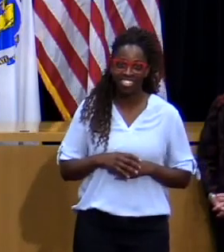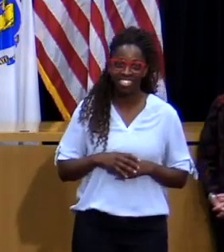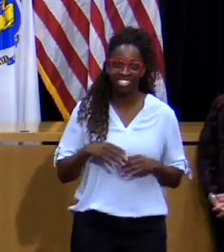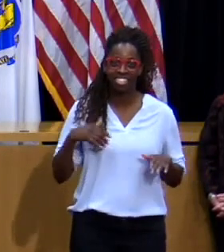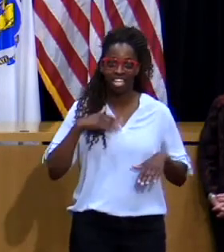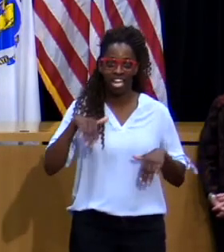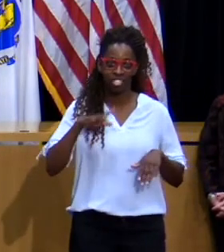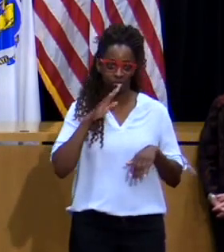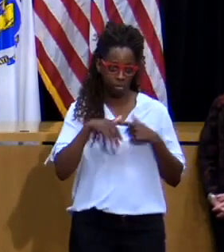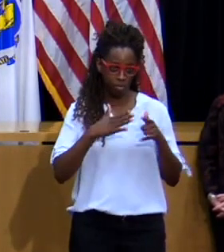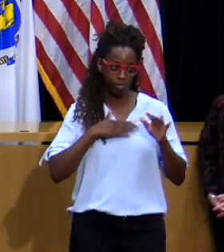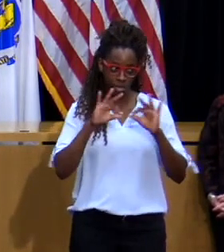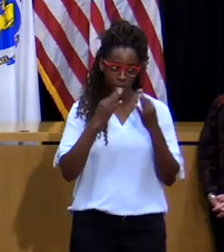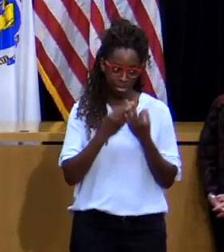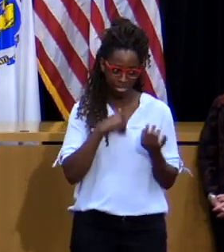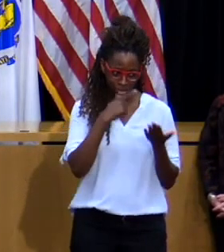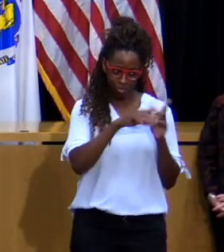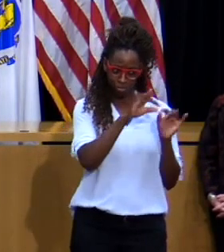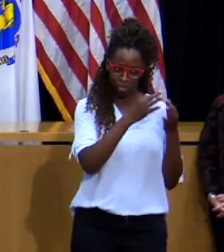lot of reasons.